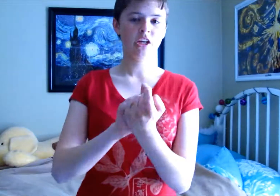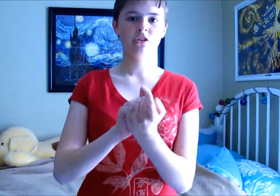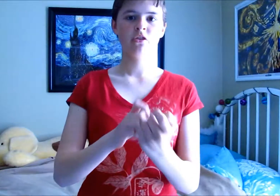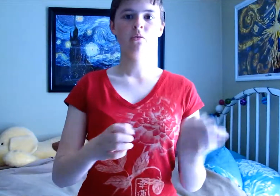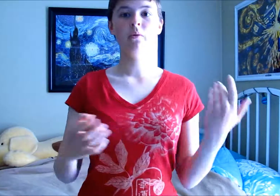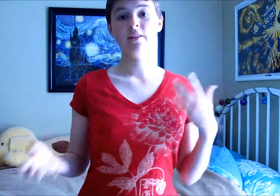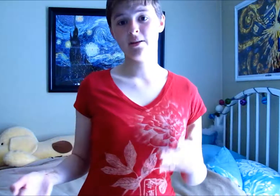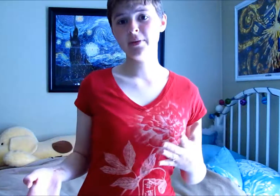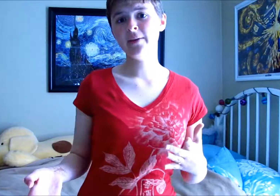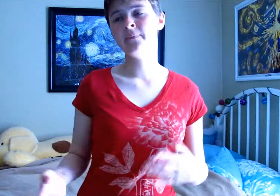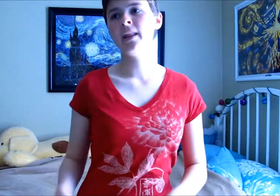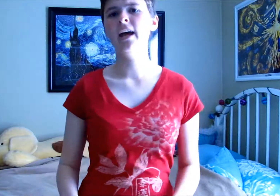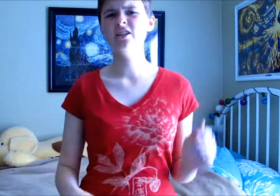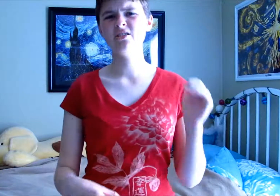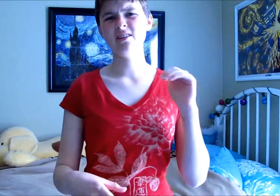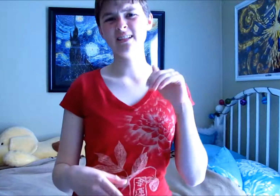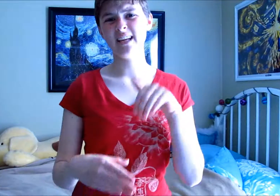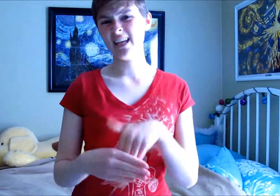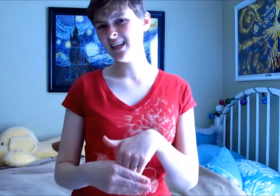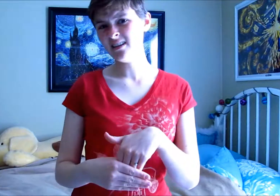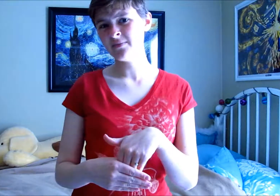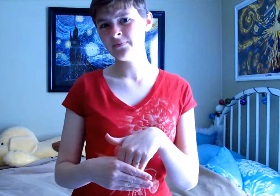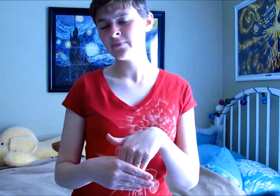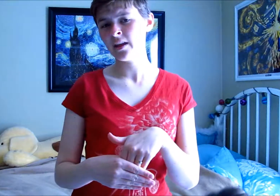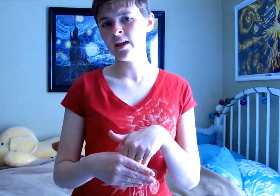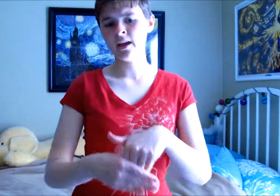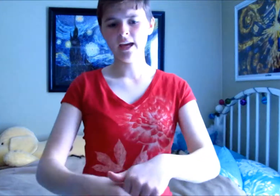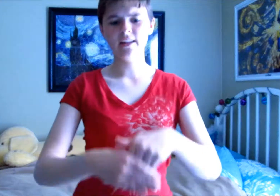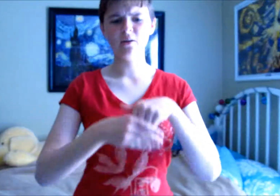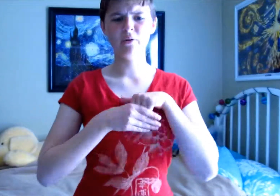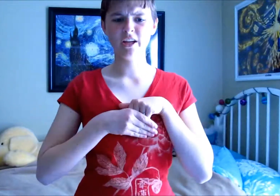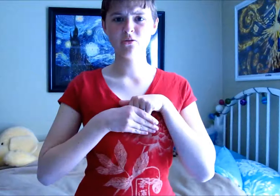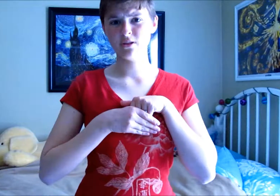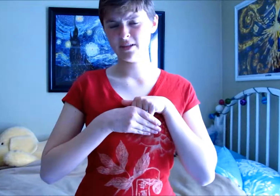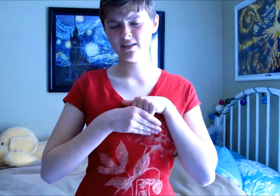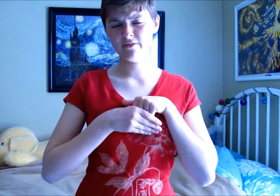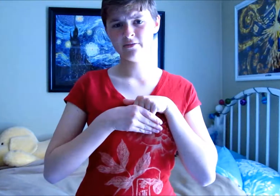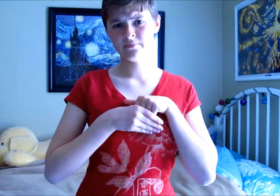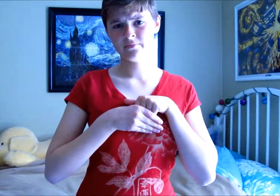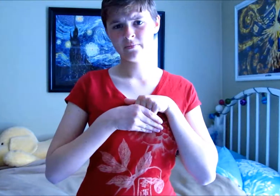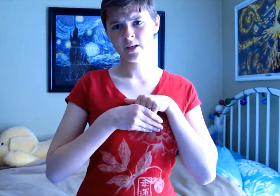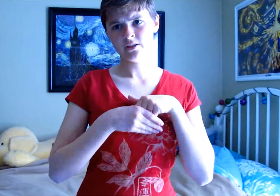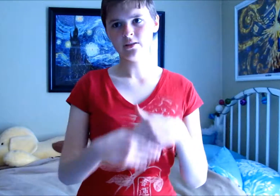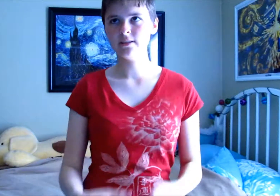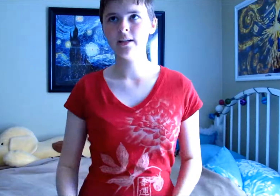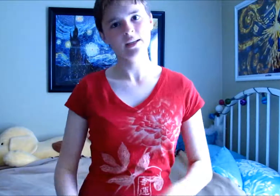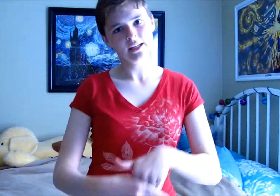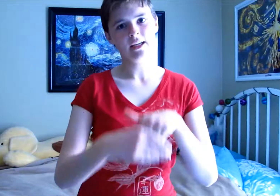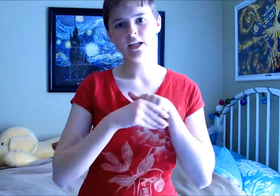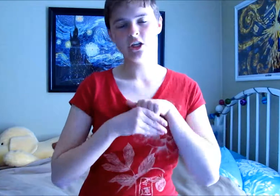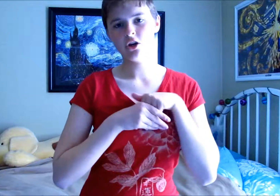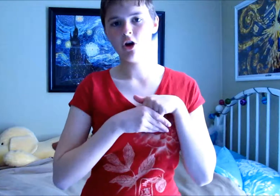changed within me. I just do the sign in, and then I bring it towards myself. So it's like in your